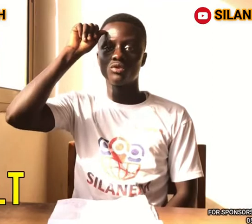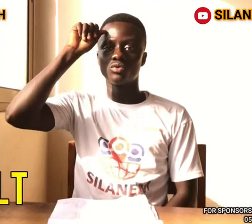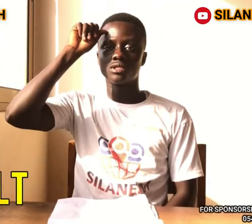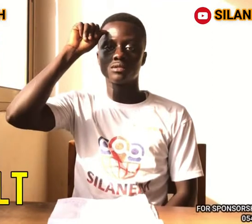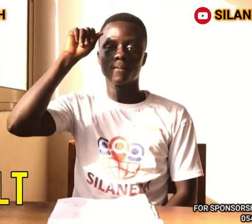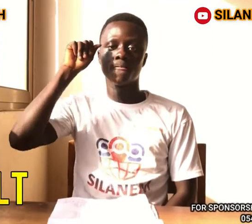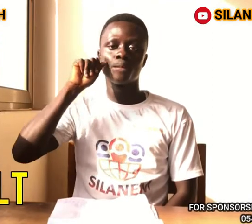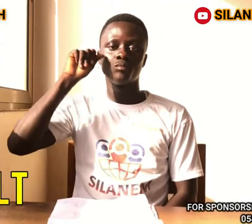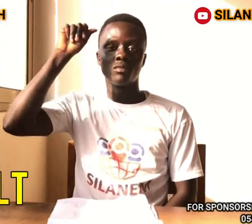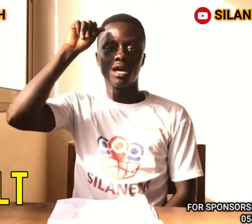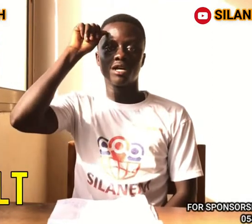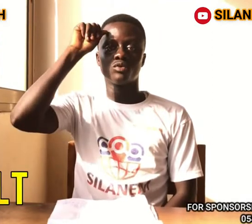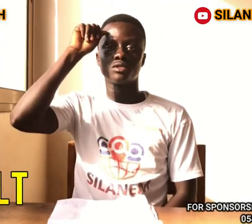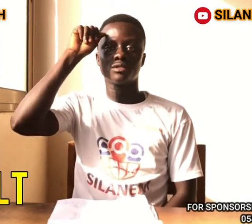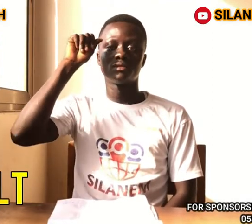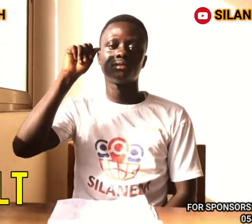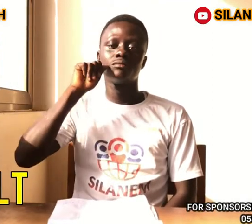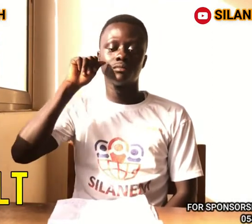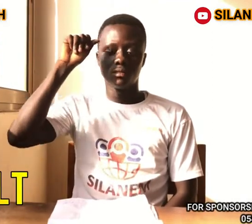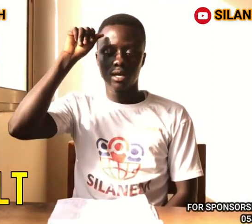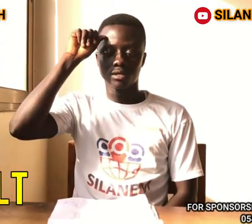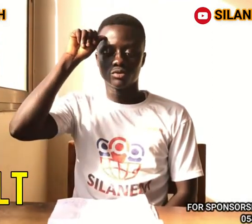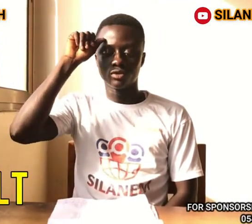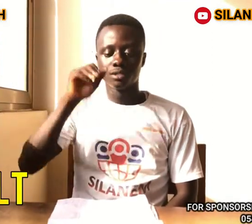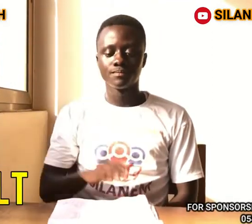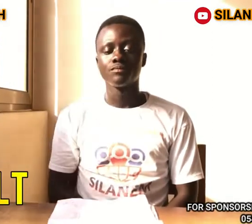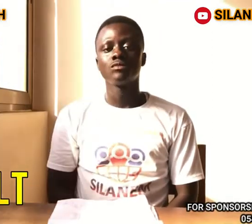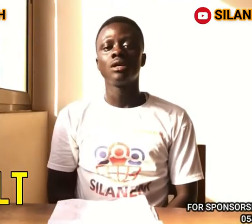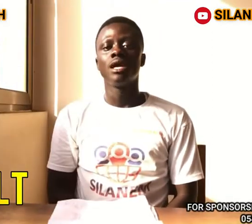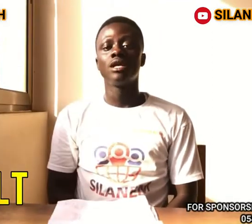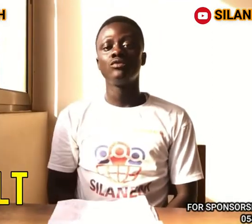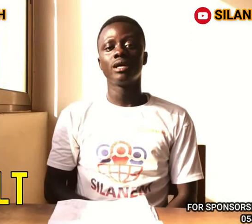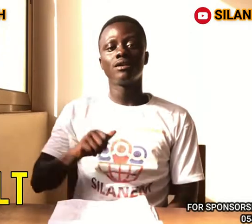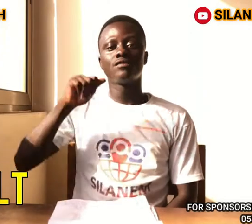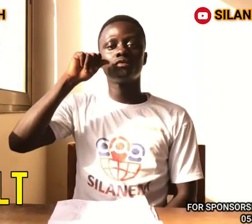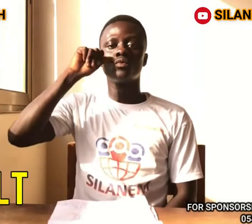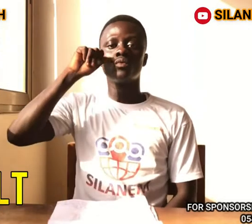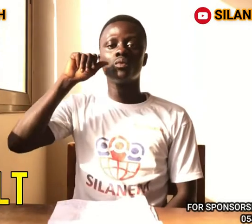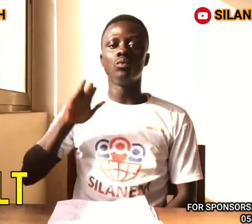adult, adult, adult. And then we have woman,